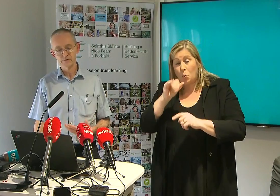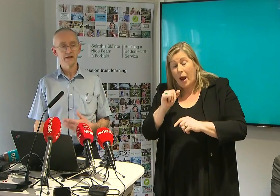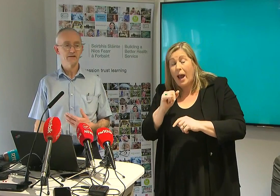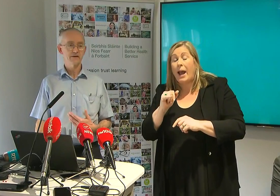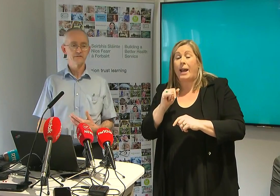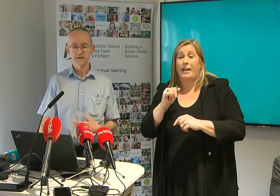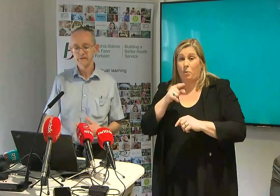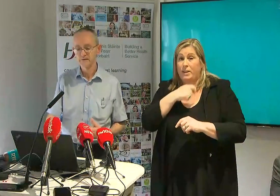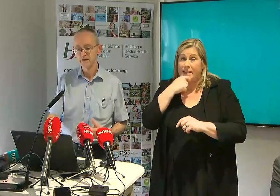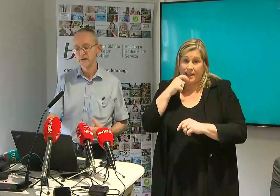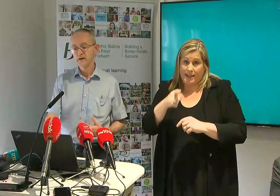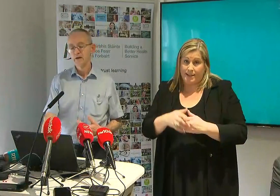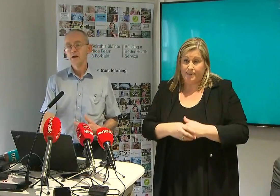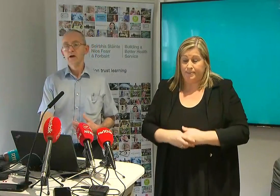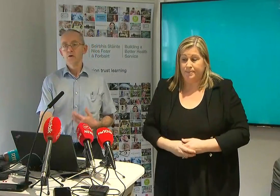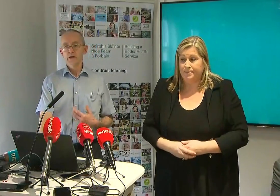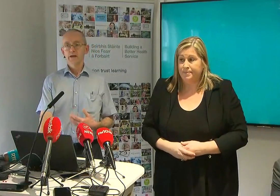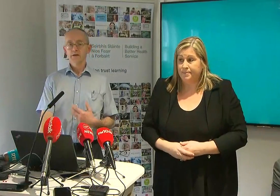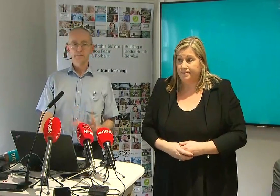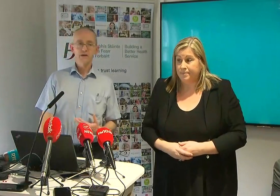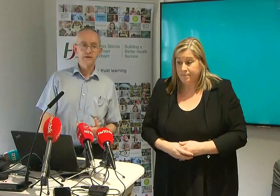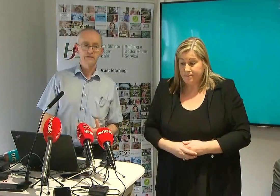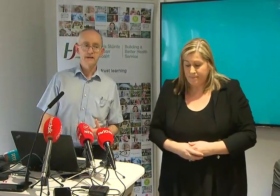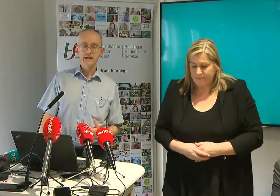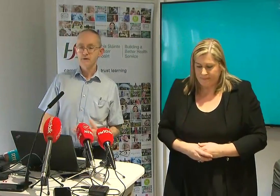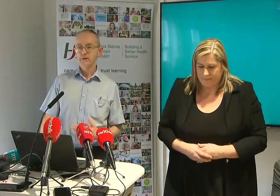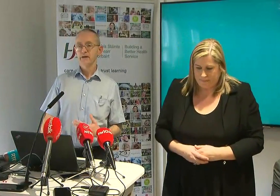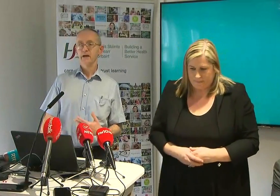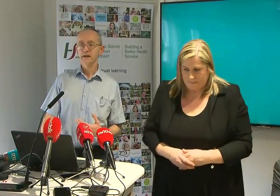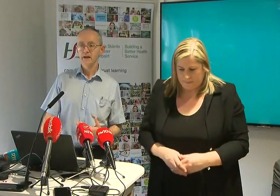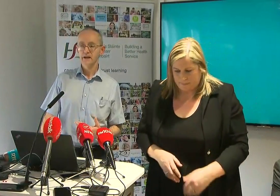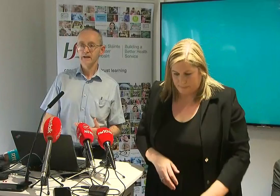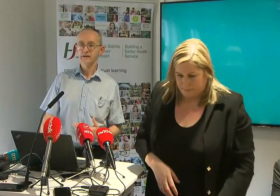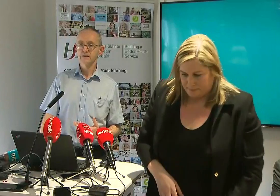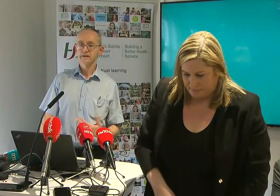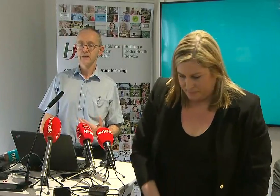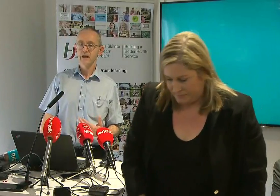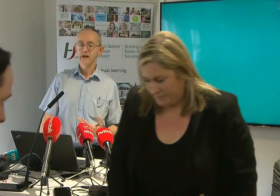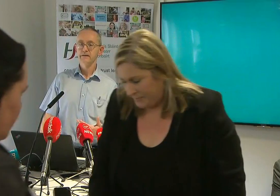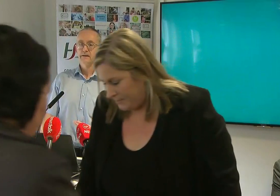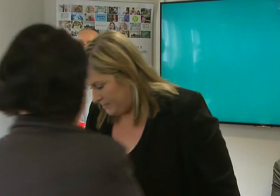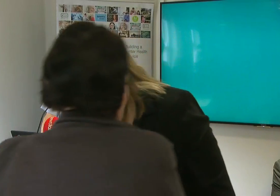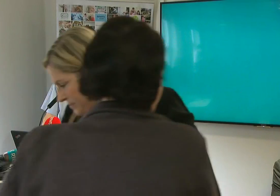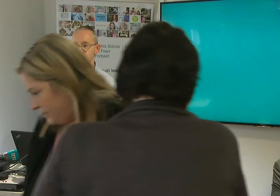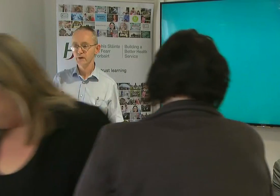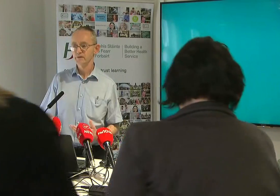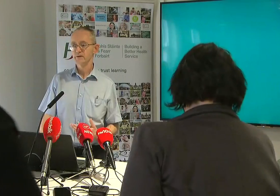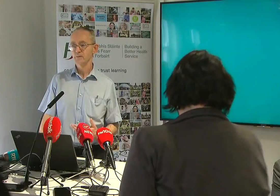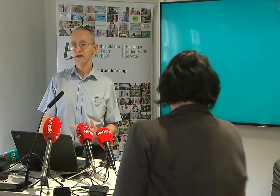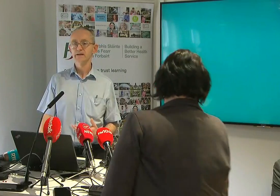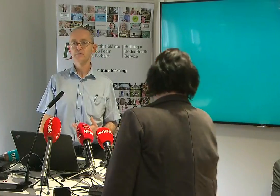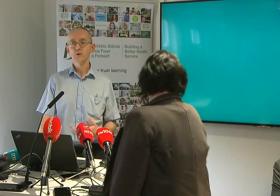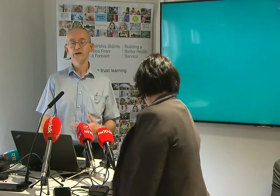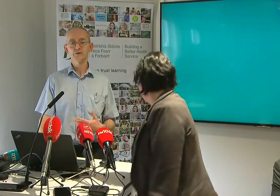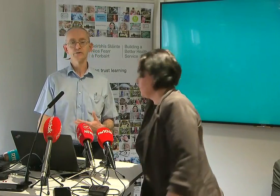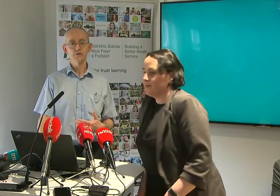reasoning that underlies the advice. Okay, another big question that came up, and this is a really good question as